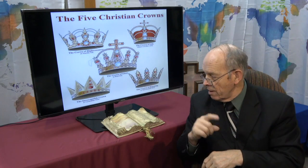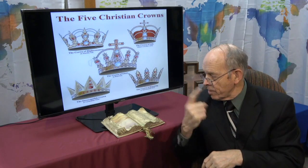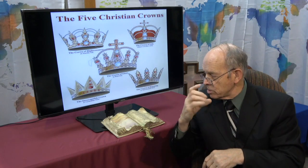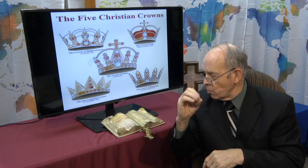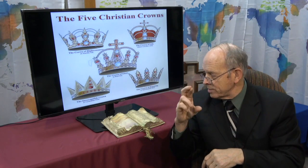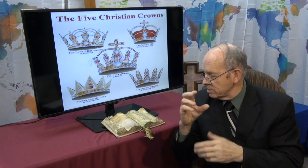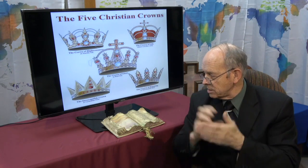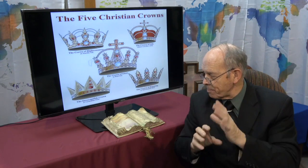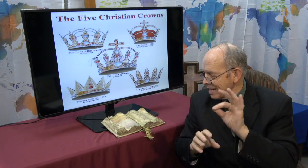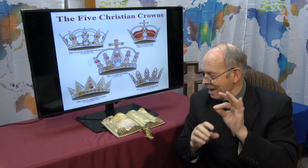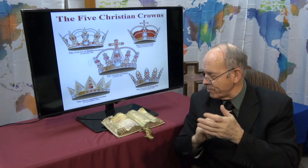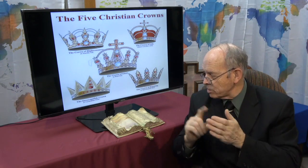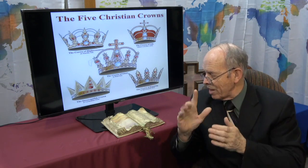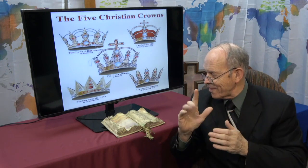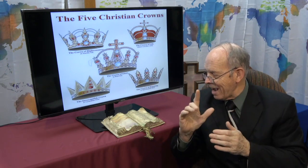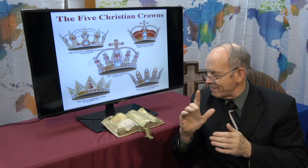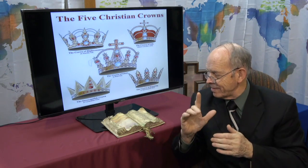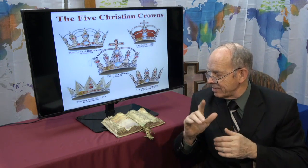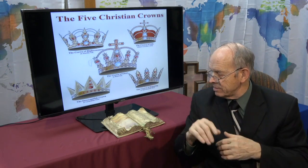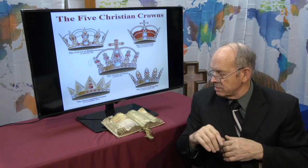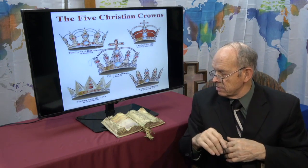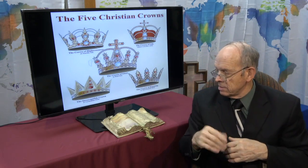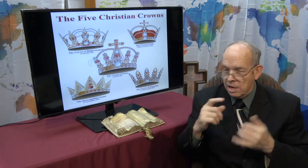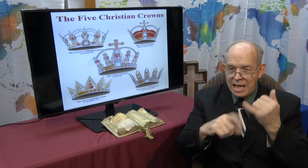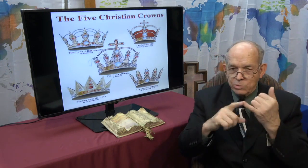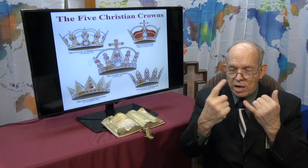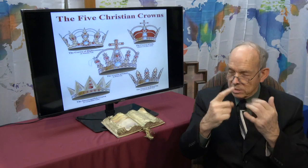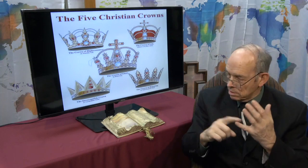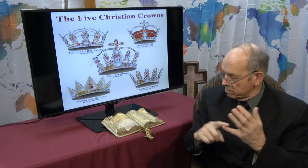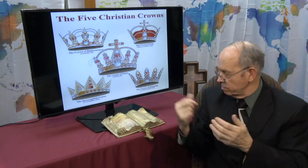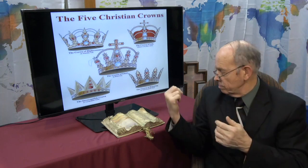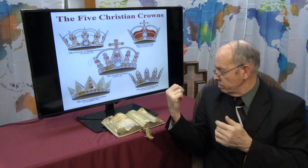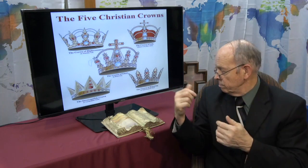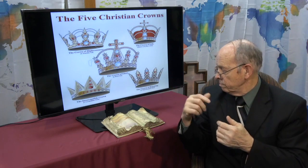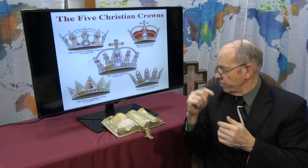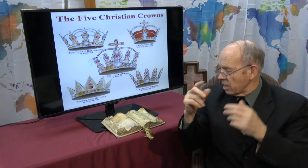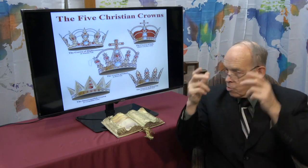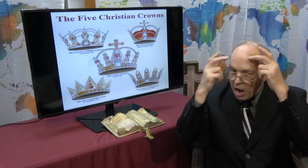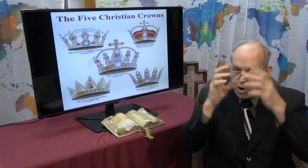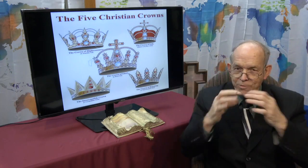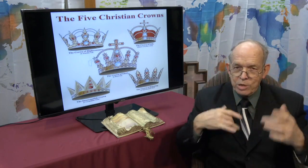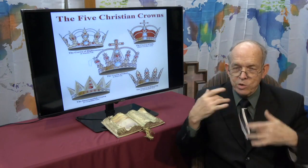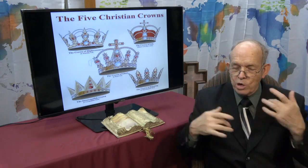First Corinthians chapter 9, we qualify. Last one. The choir of rejoicing.